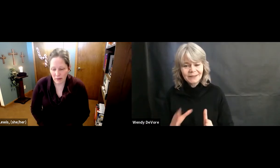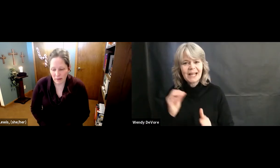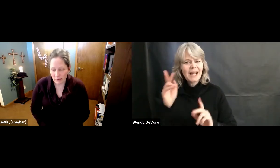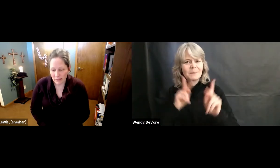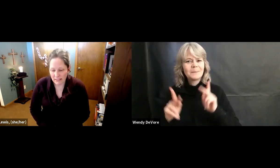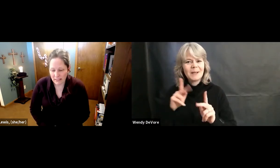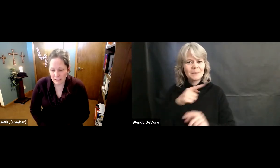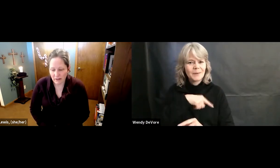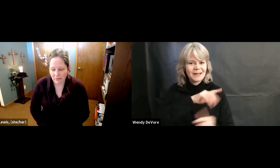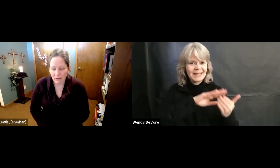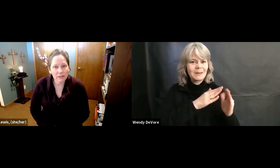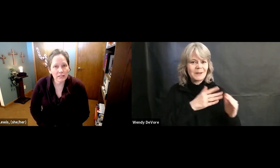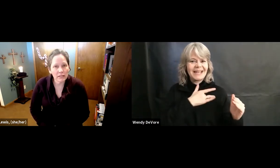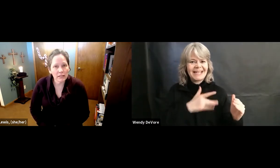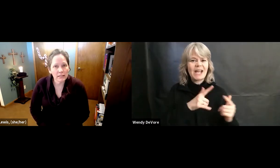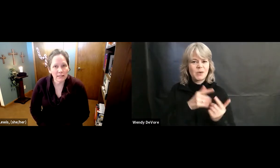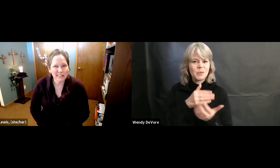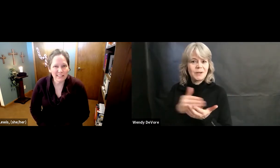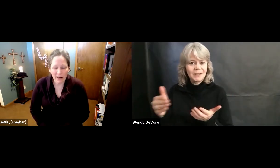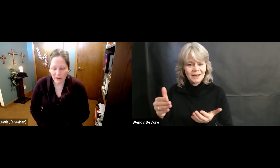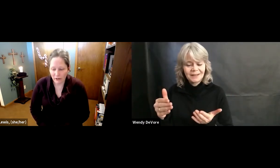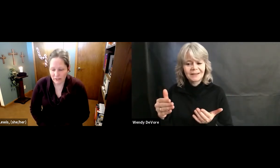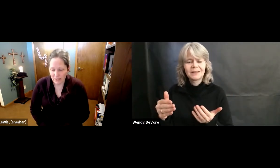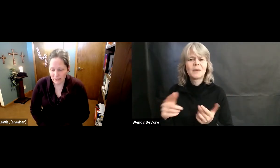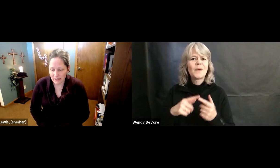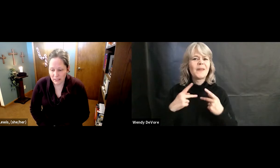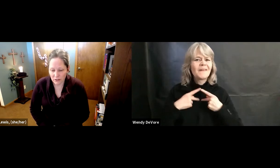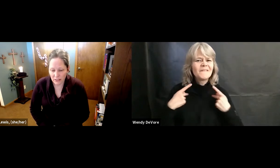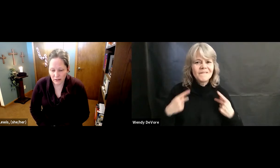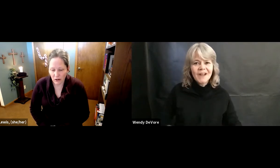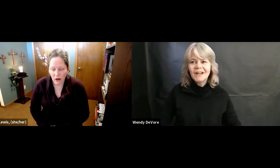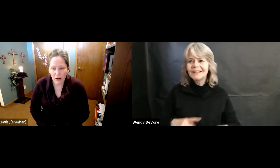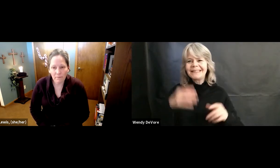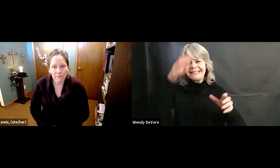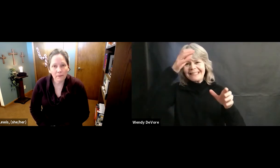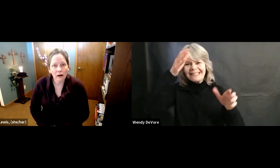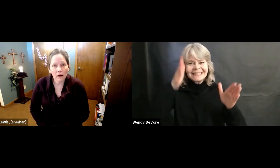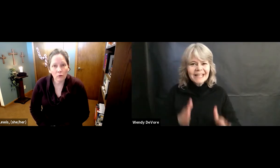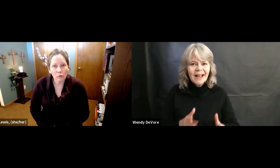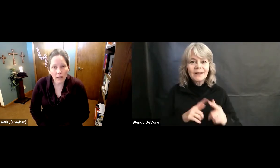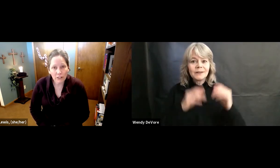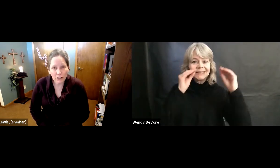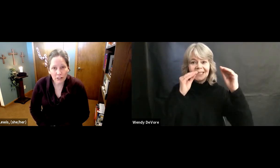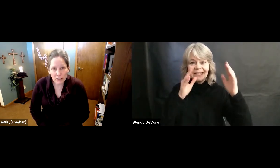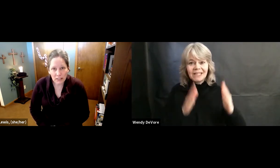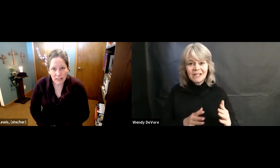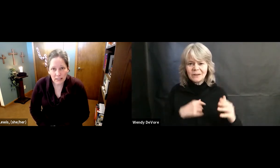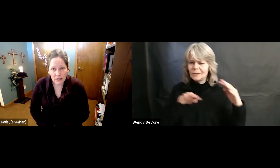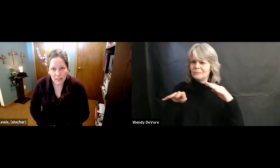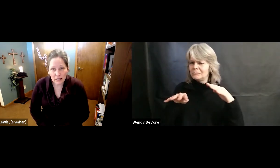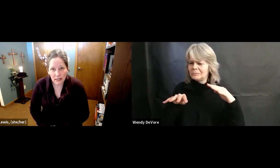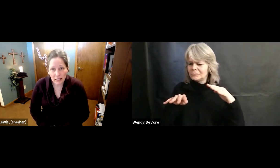The Bible lesson says that Pharisees and scholars and teachers of the law are watching